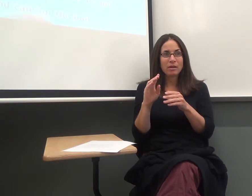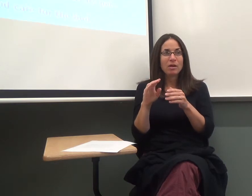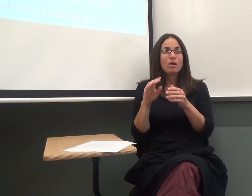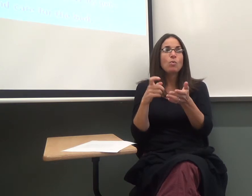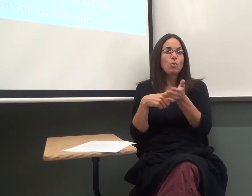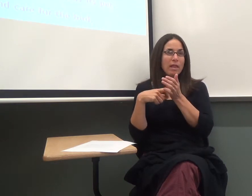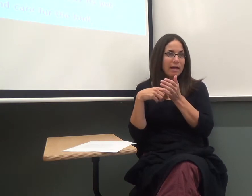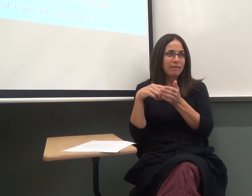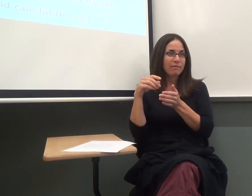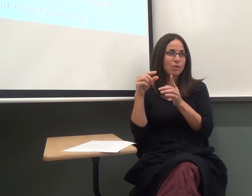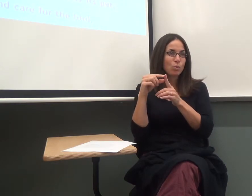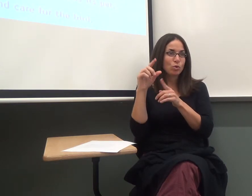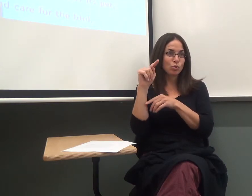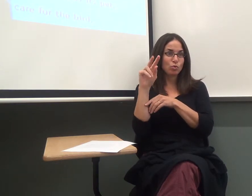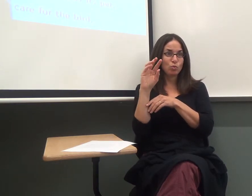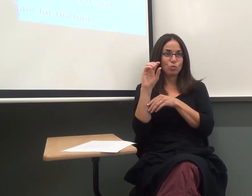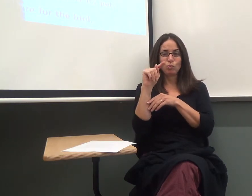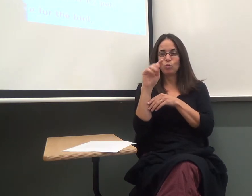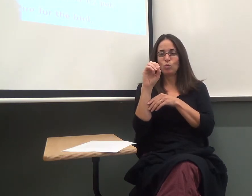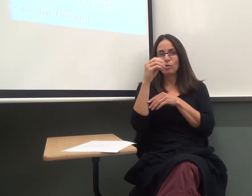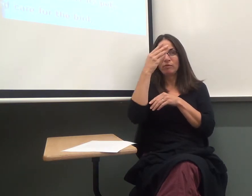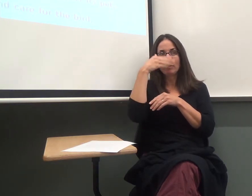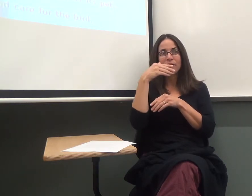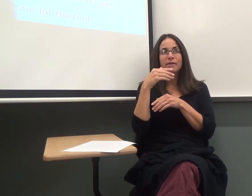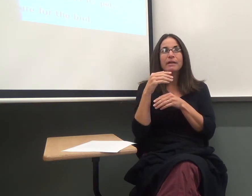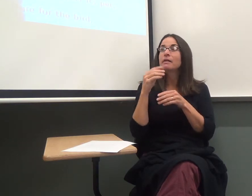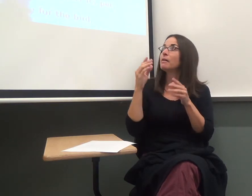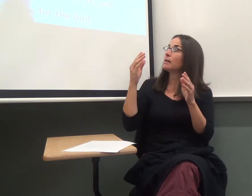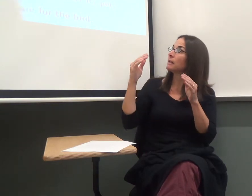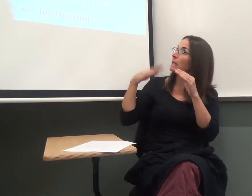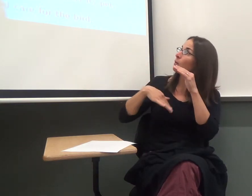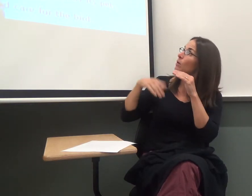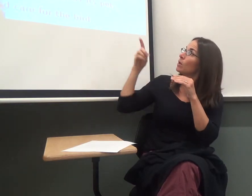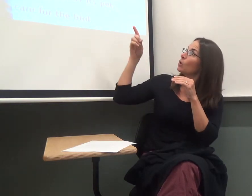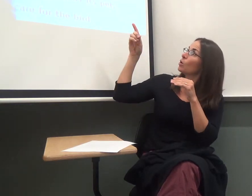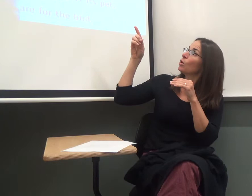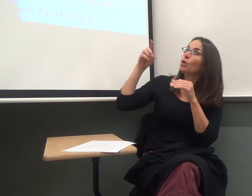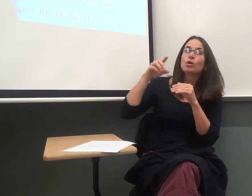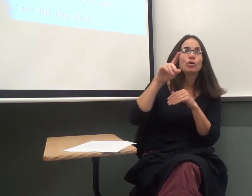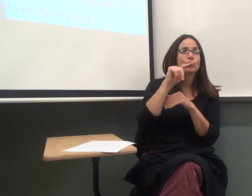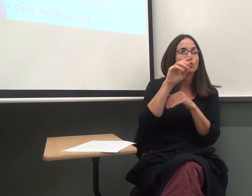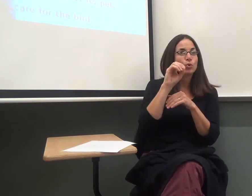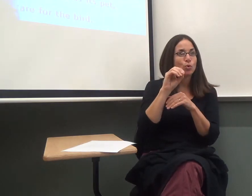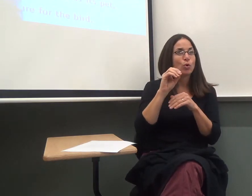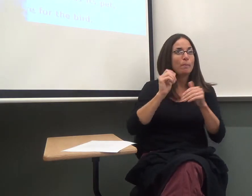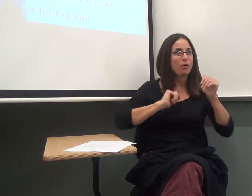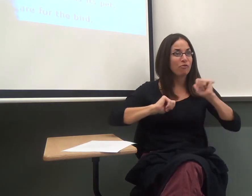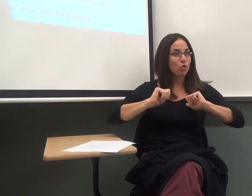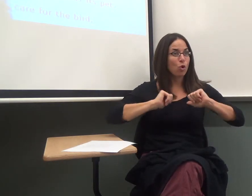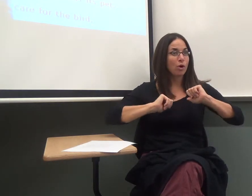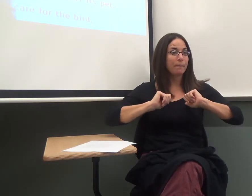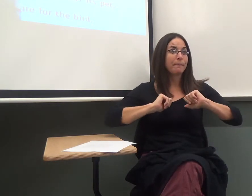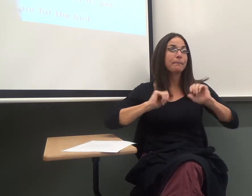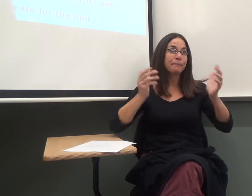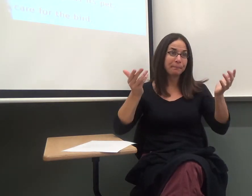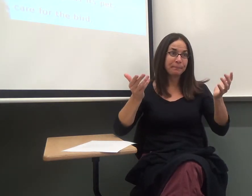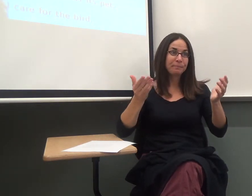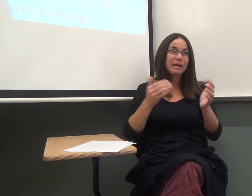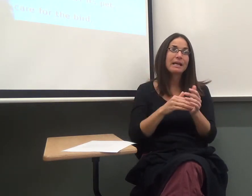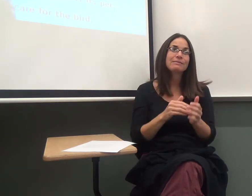down here. And learning to perform. To perform. Infinitive. Good. So that's not a term I asked you to